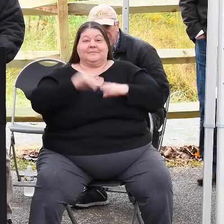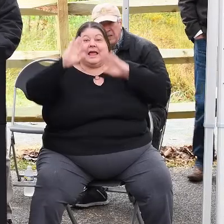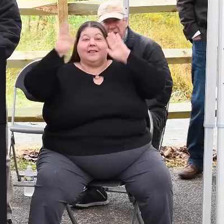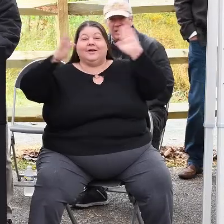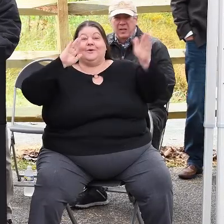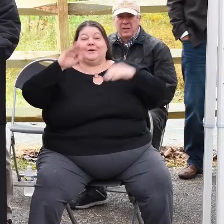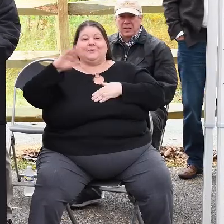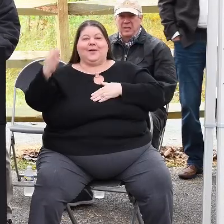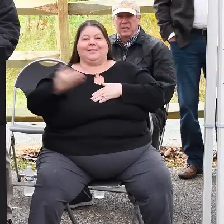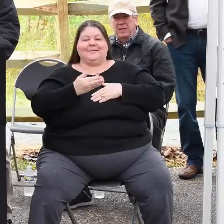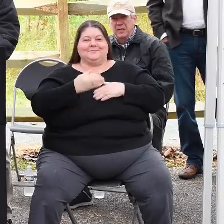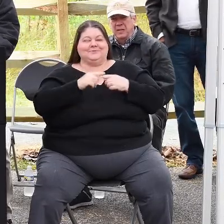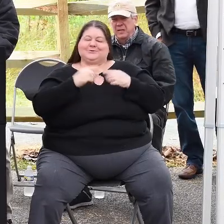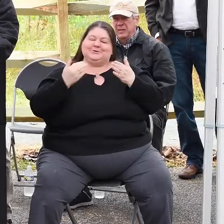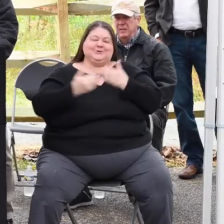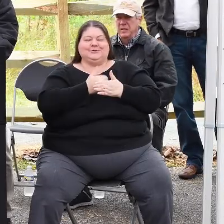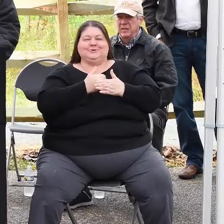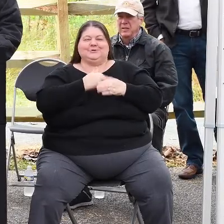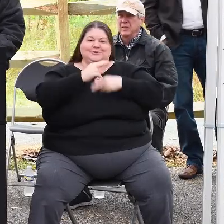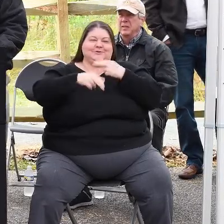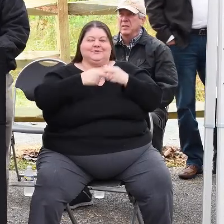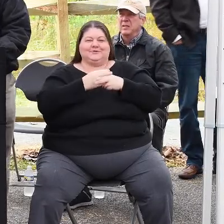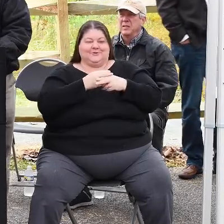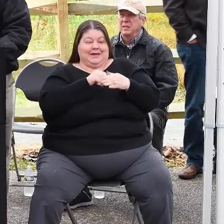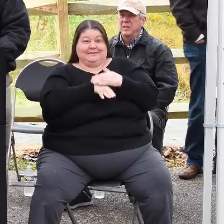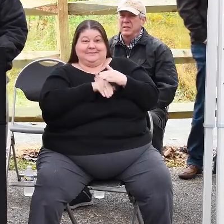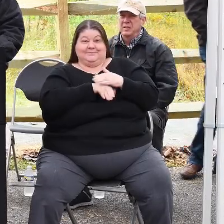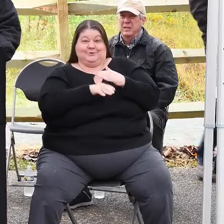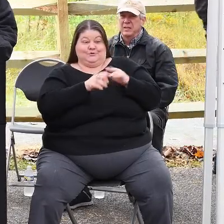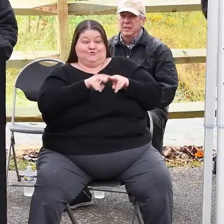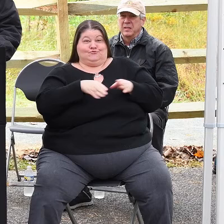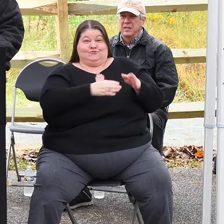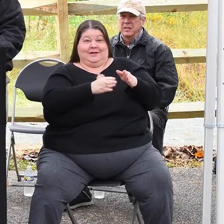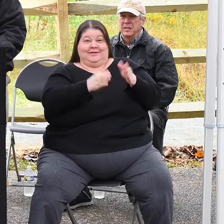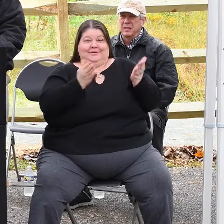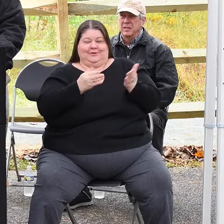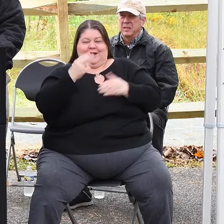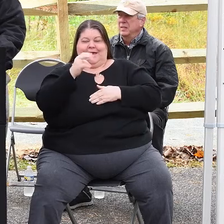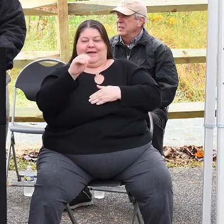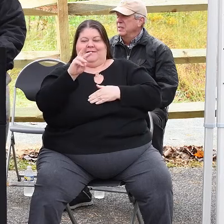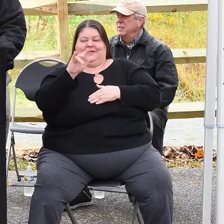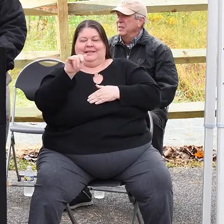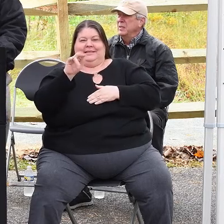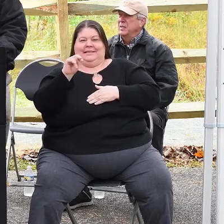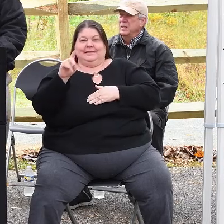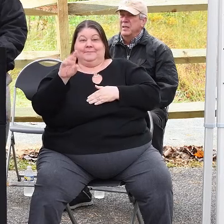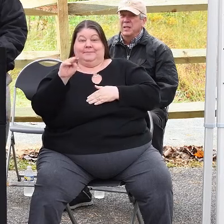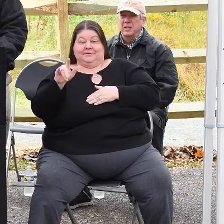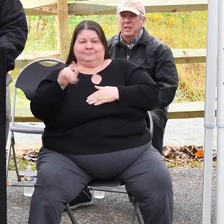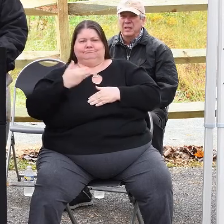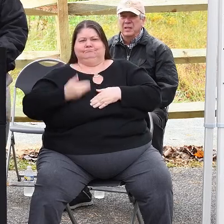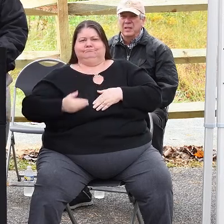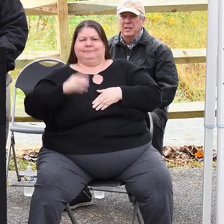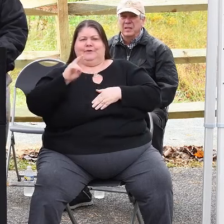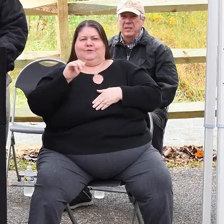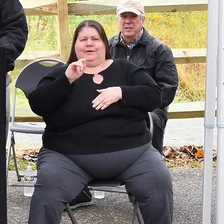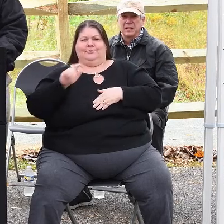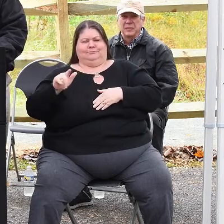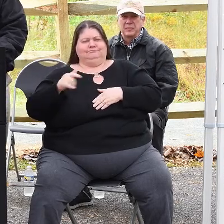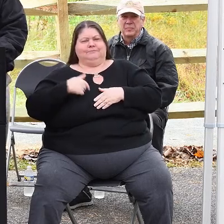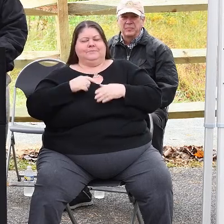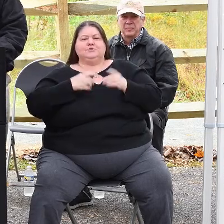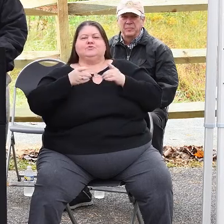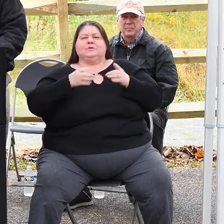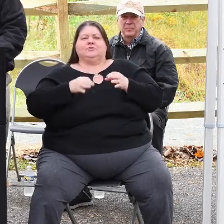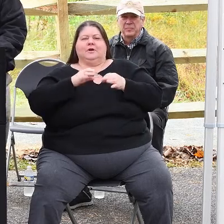Hello and welcome to our new Universal Accessible Trail here at Haviland Mill Park. My name is Raul Delarme and I'm the Director of the Howard County